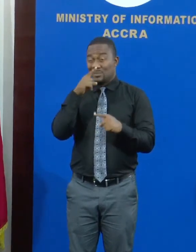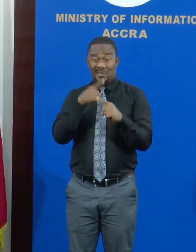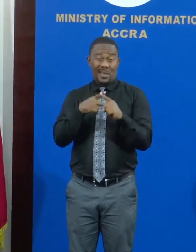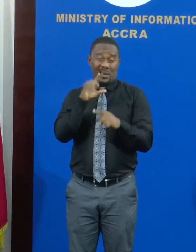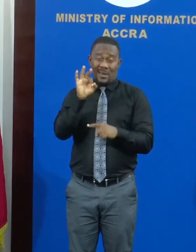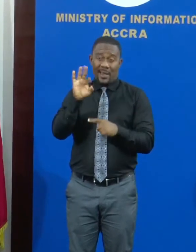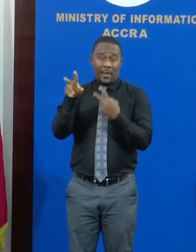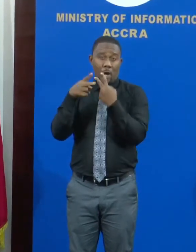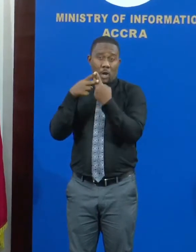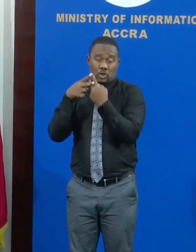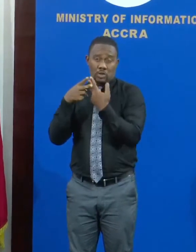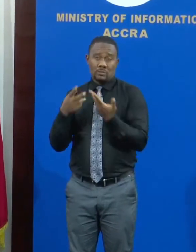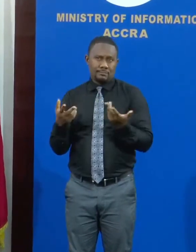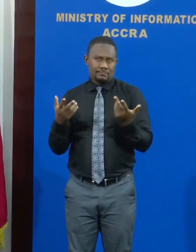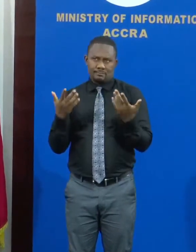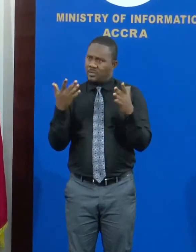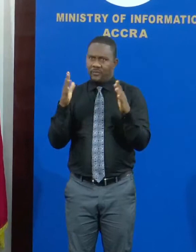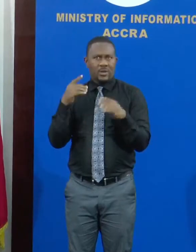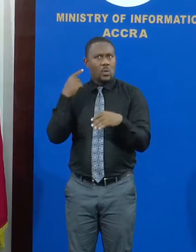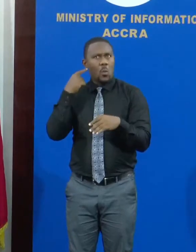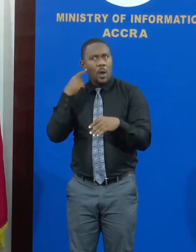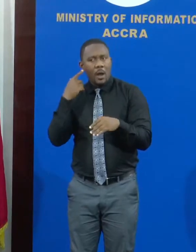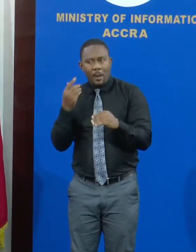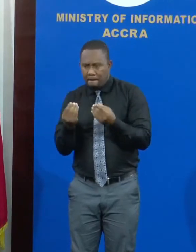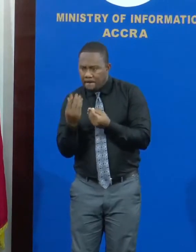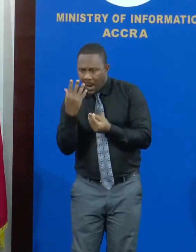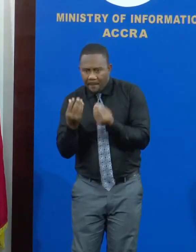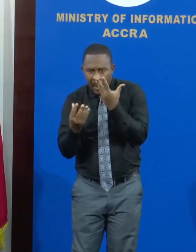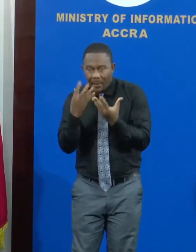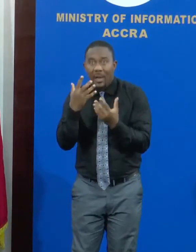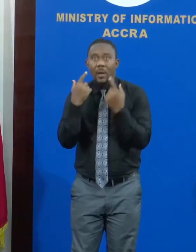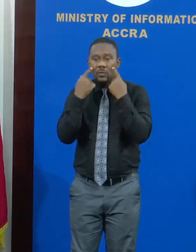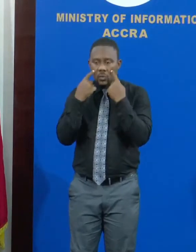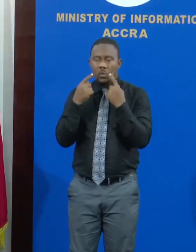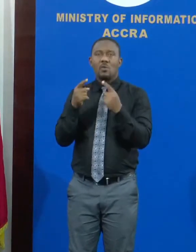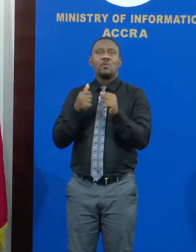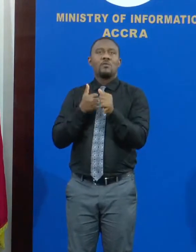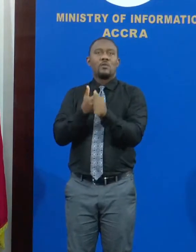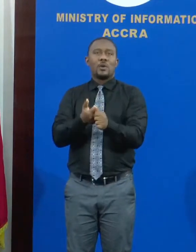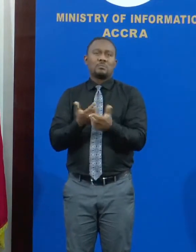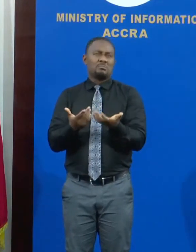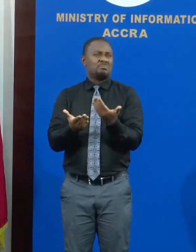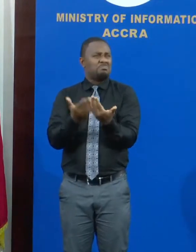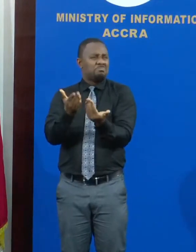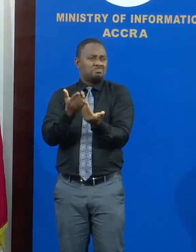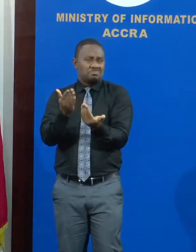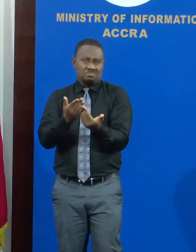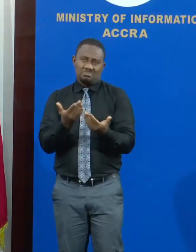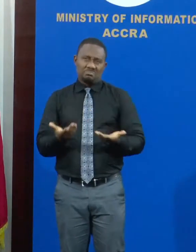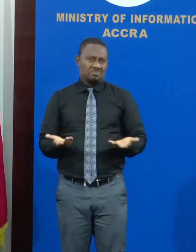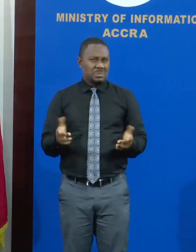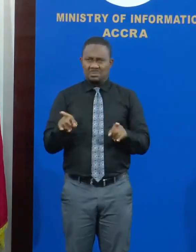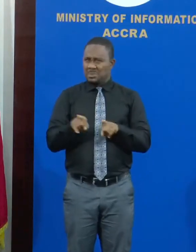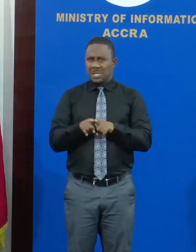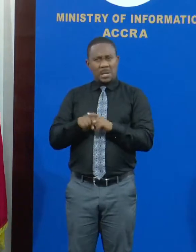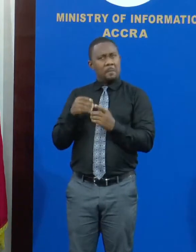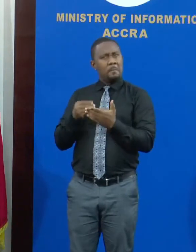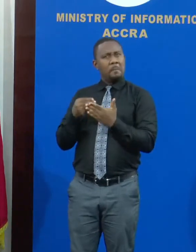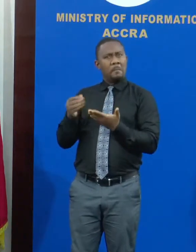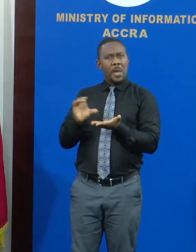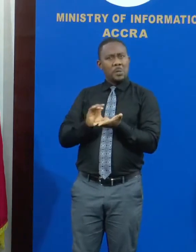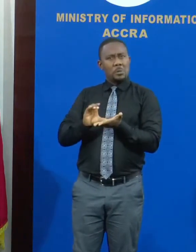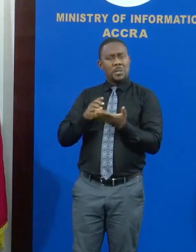*711*9#, and you follow the instructions. It's fairly easy. It's just like buying credit